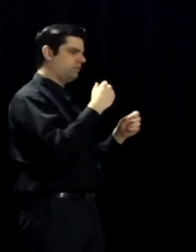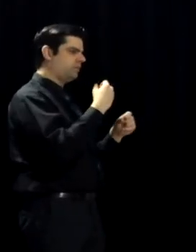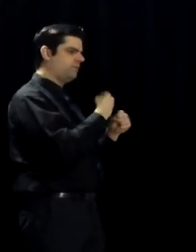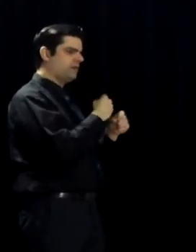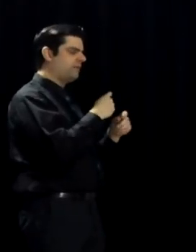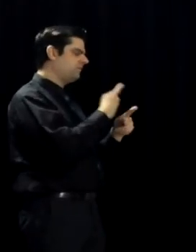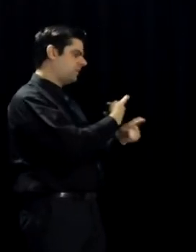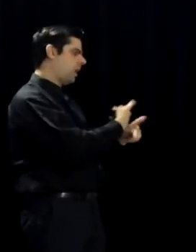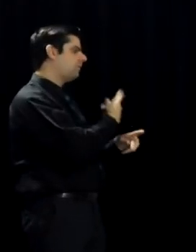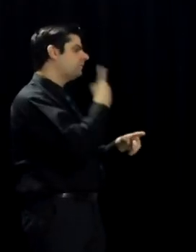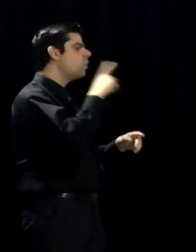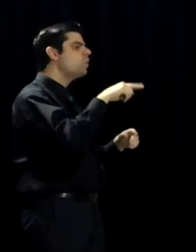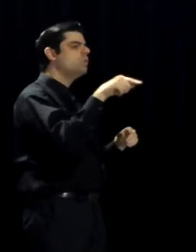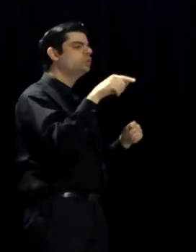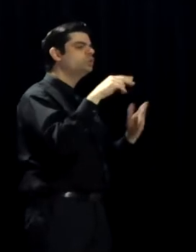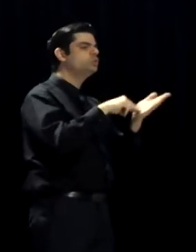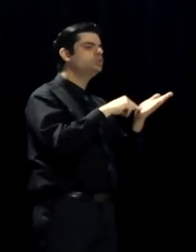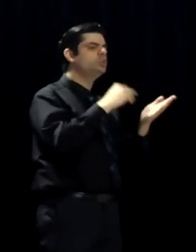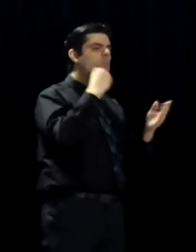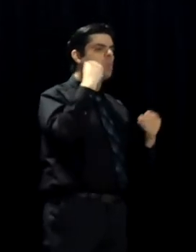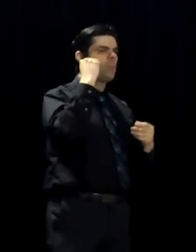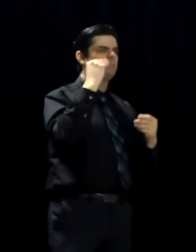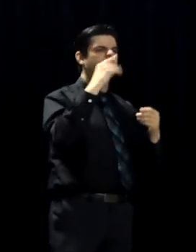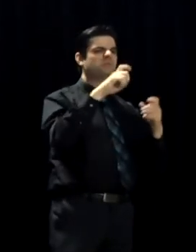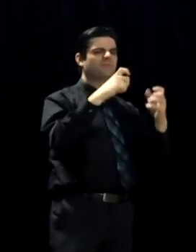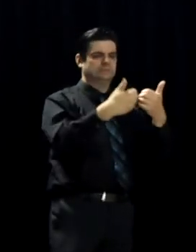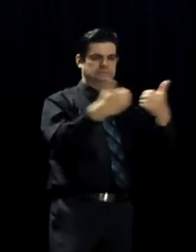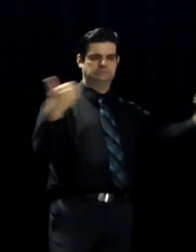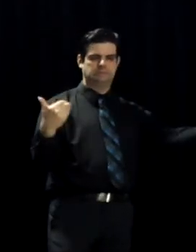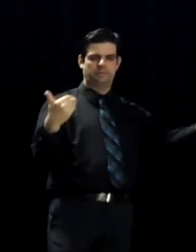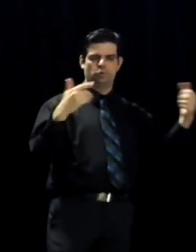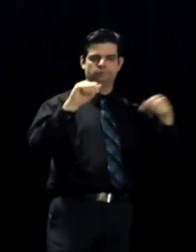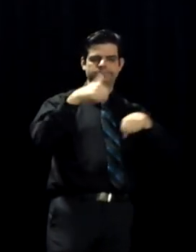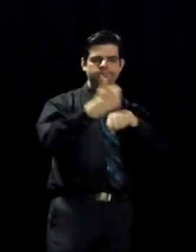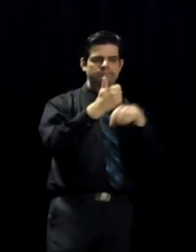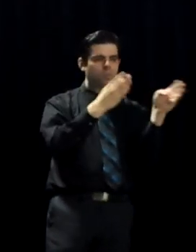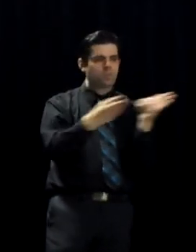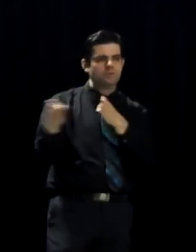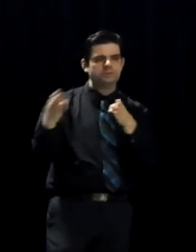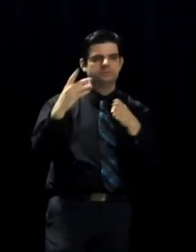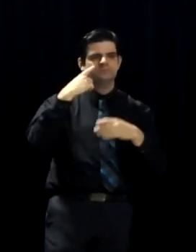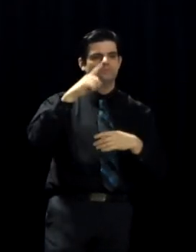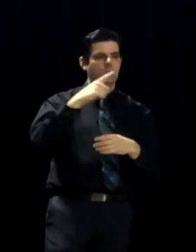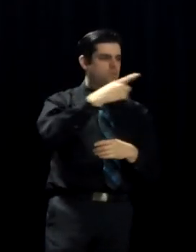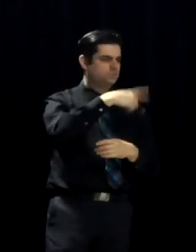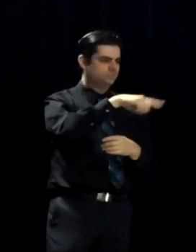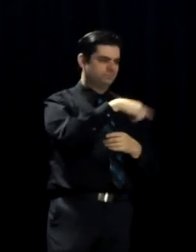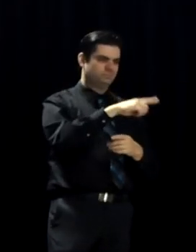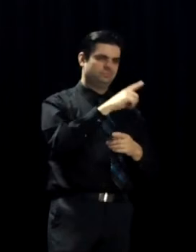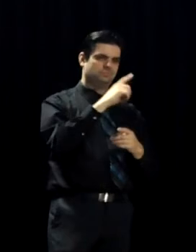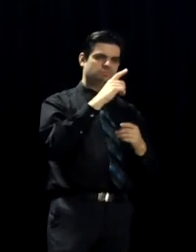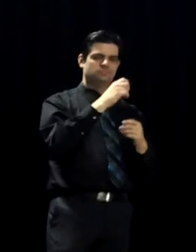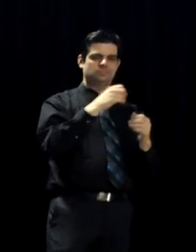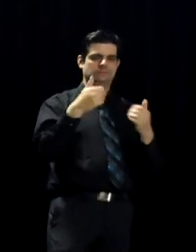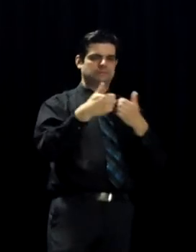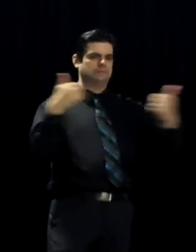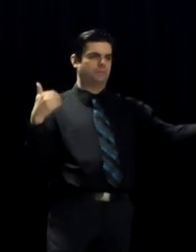home or a separate wing, a separate transitional facility to handle these